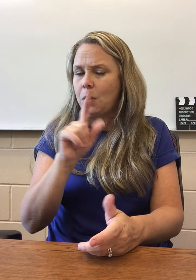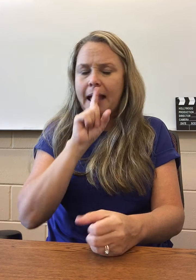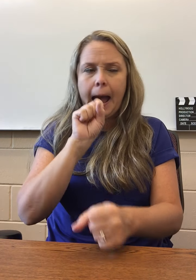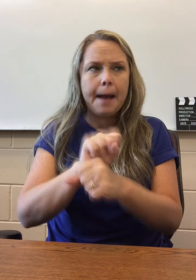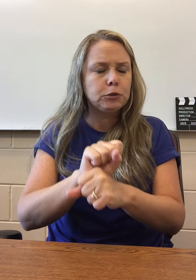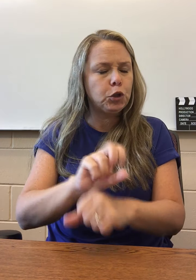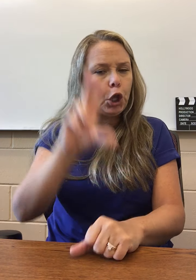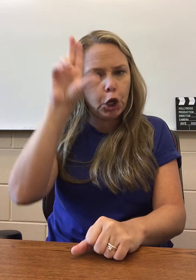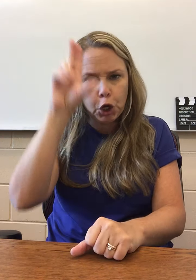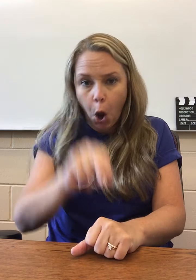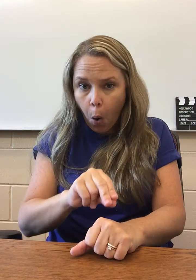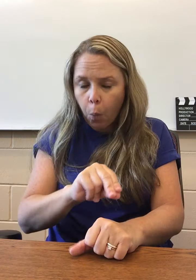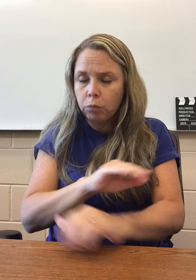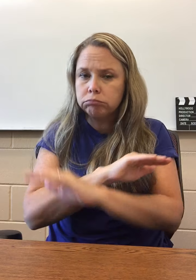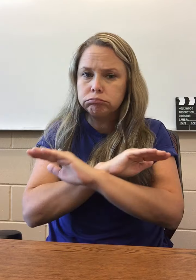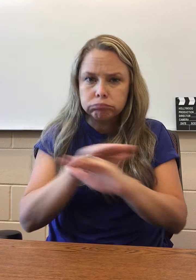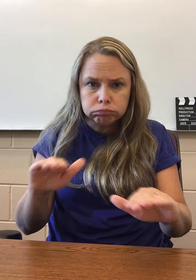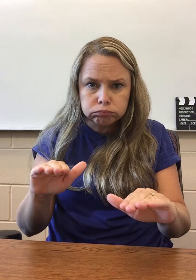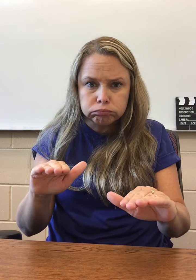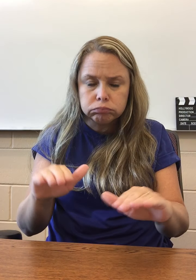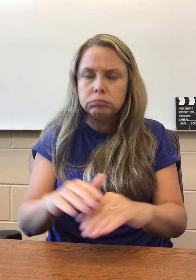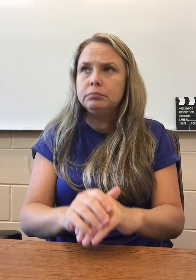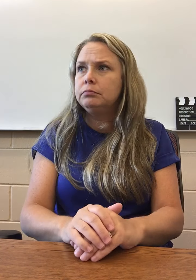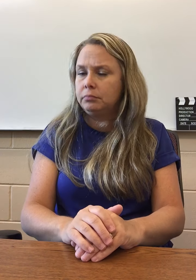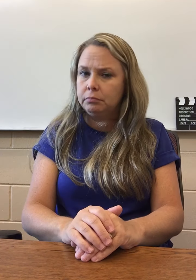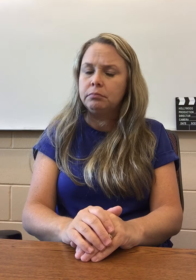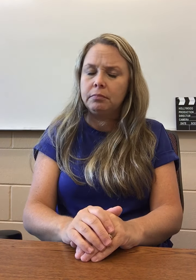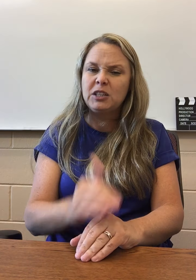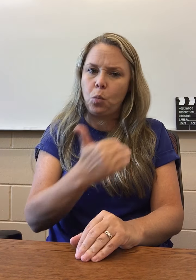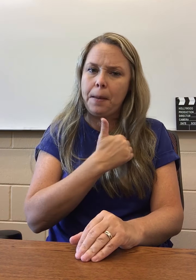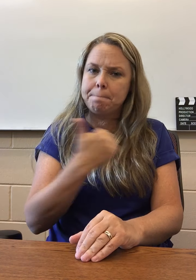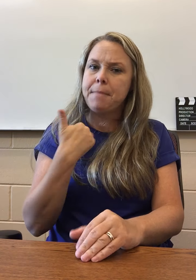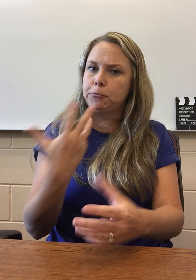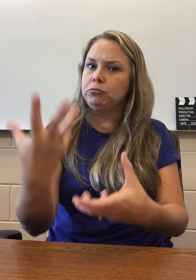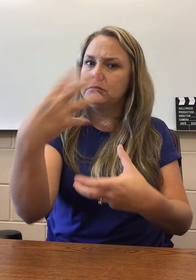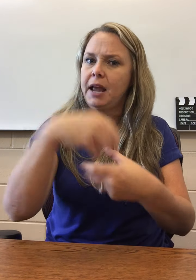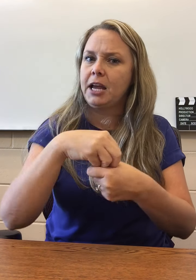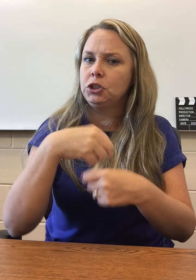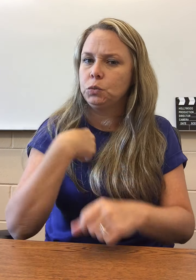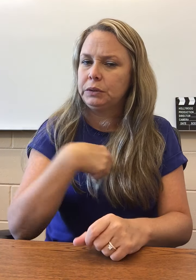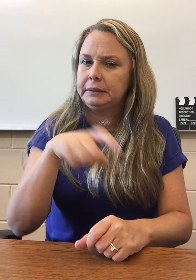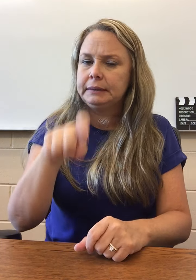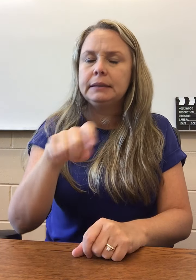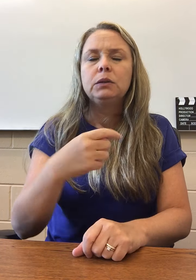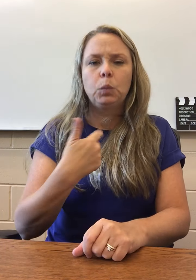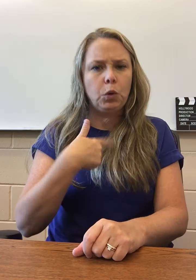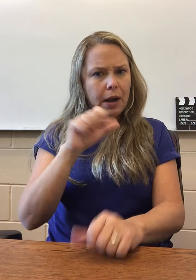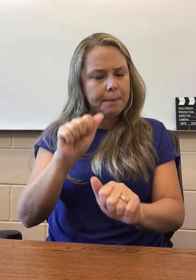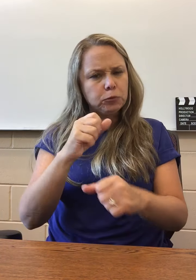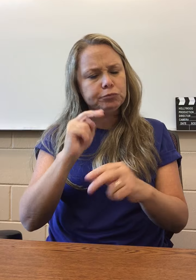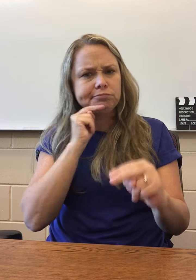-starter this is where the member engagement piece came in and and we were able to make the argument that